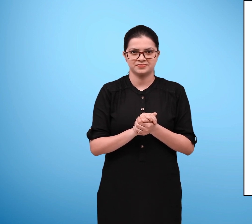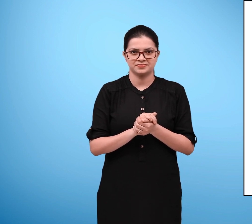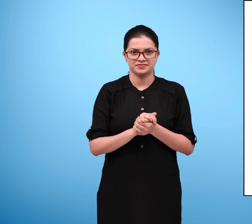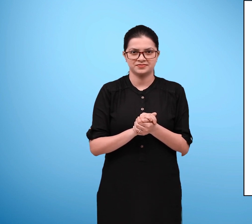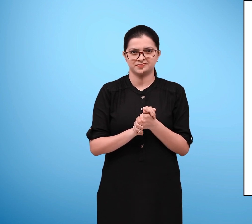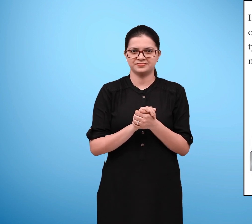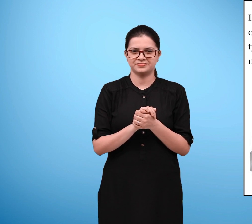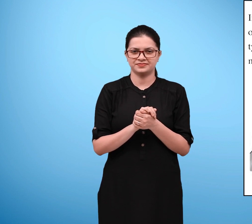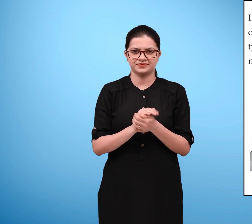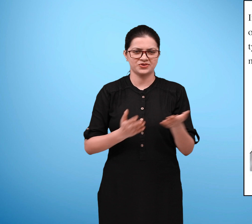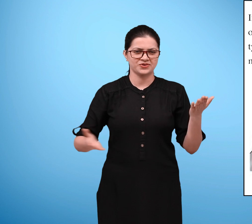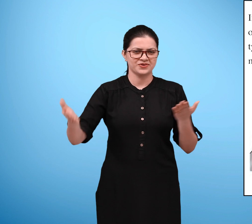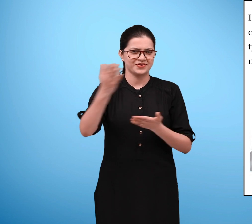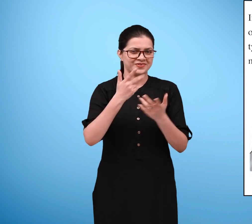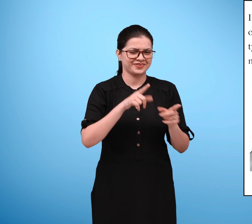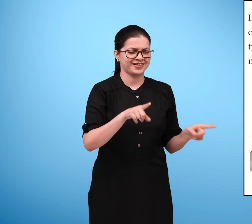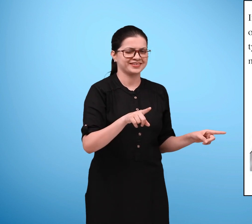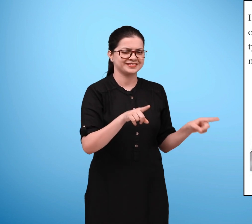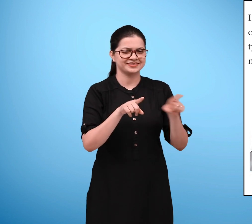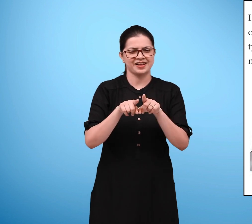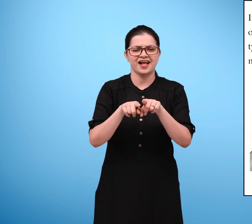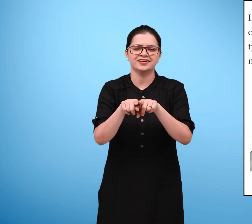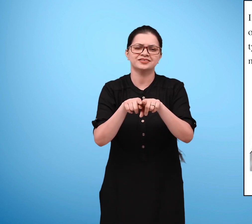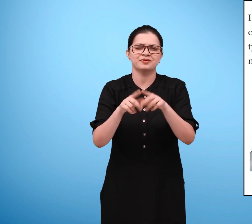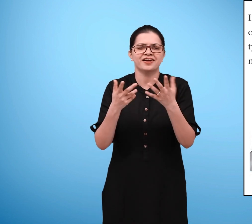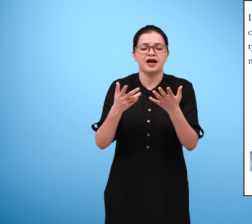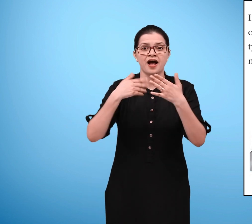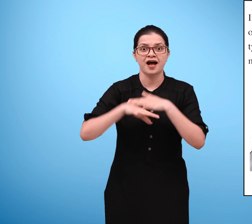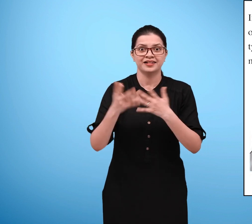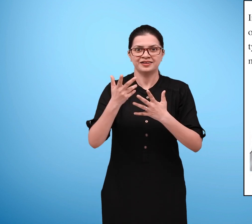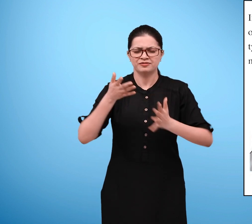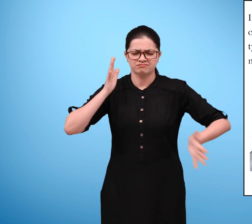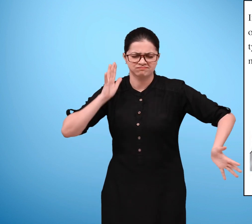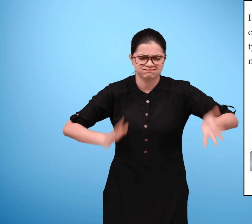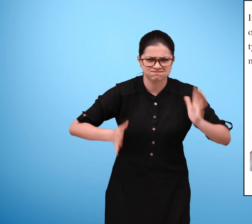motion. In all these examples, we see that the objects move along a straight line.